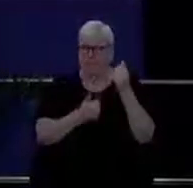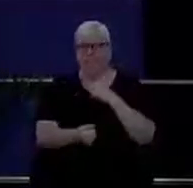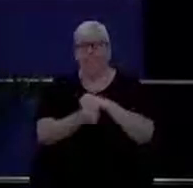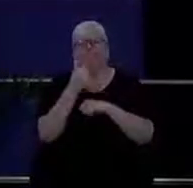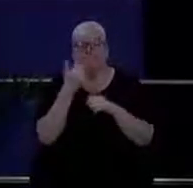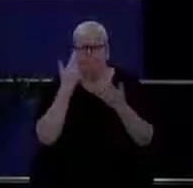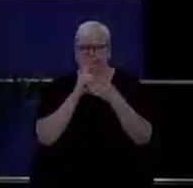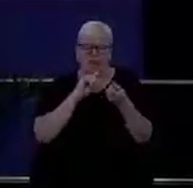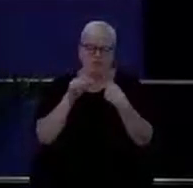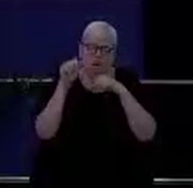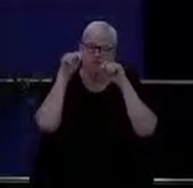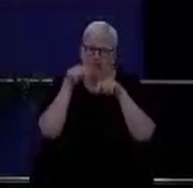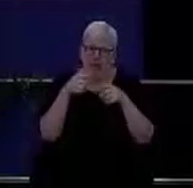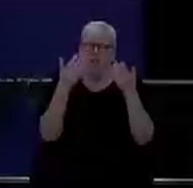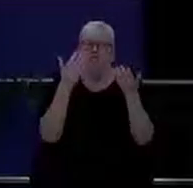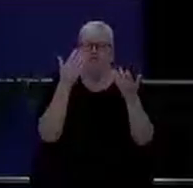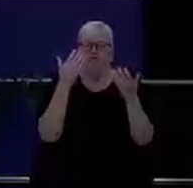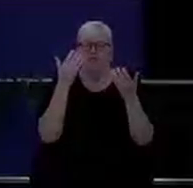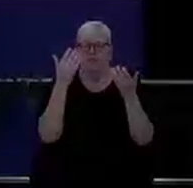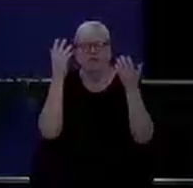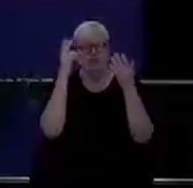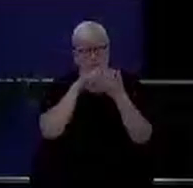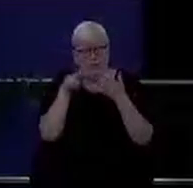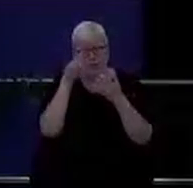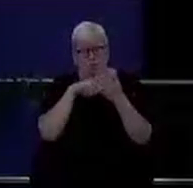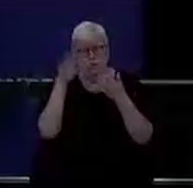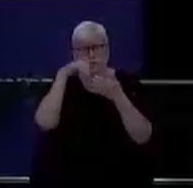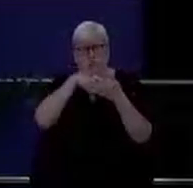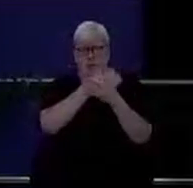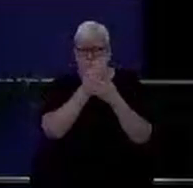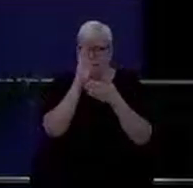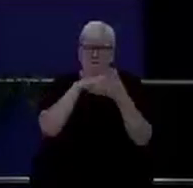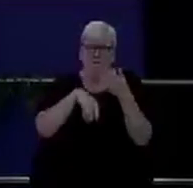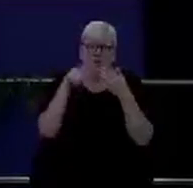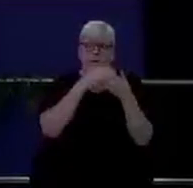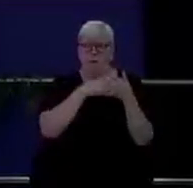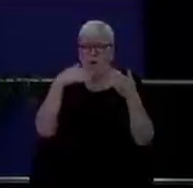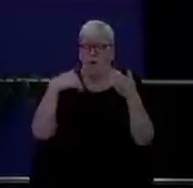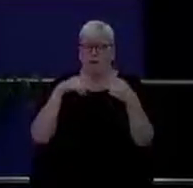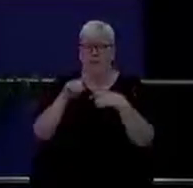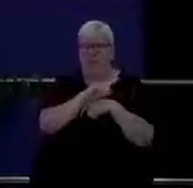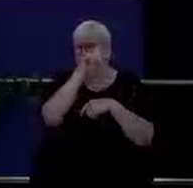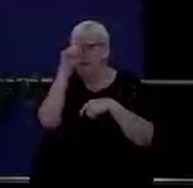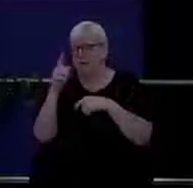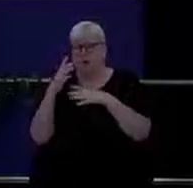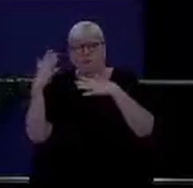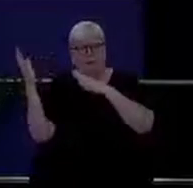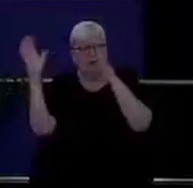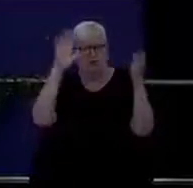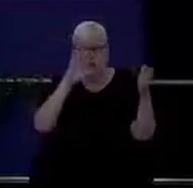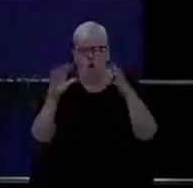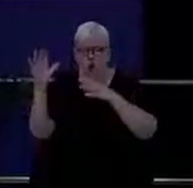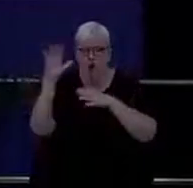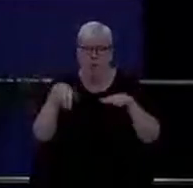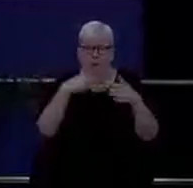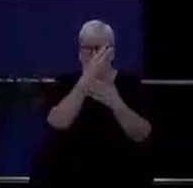response to that. So I'm going to read you a passage from a morning after a huge storm where I'd lain there all